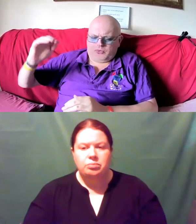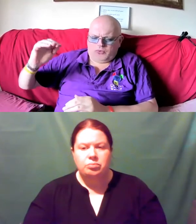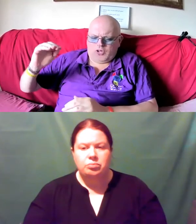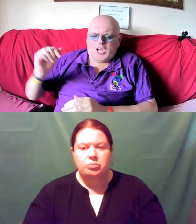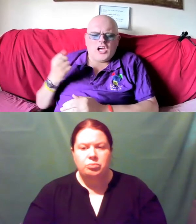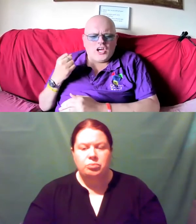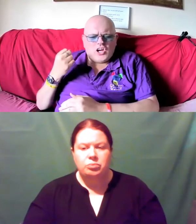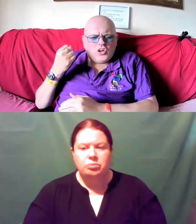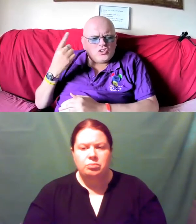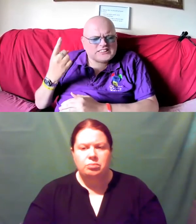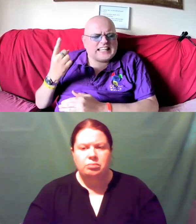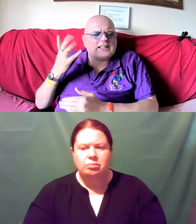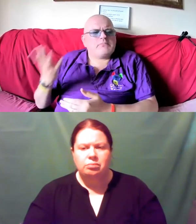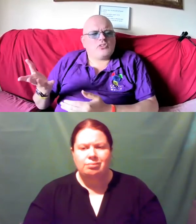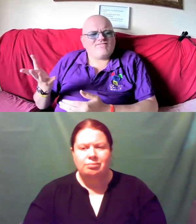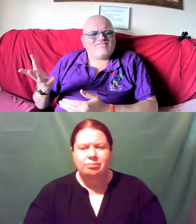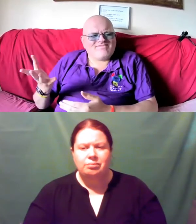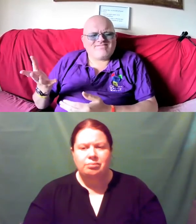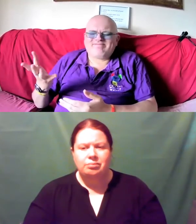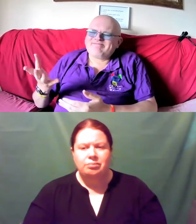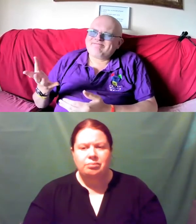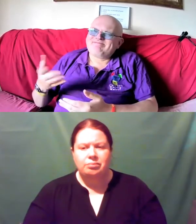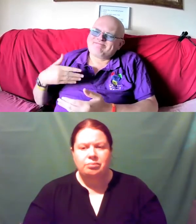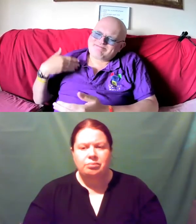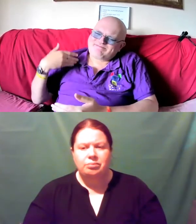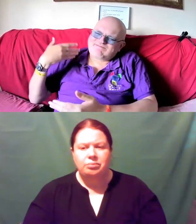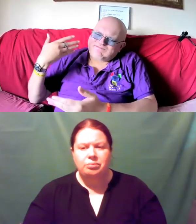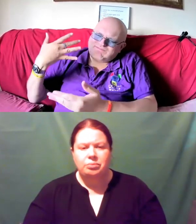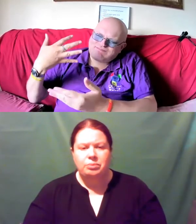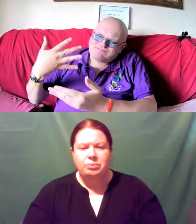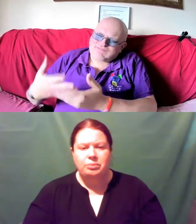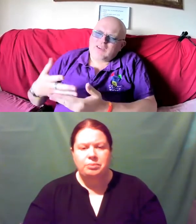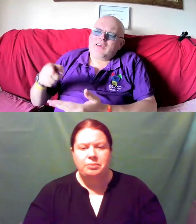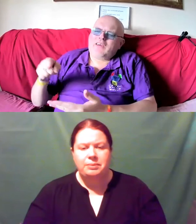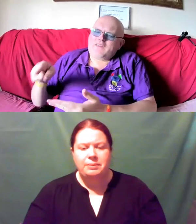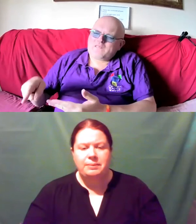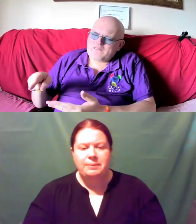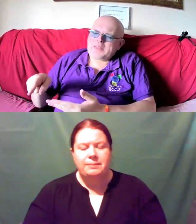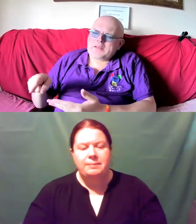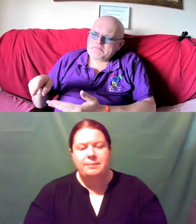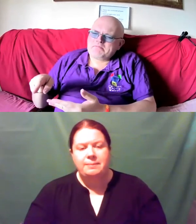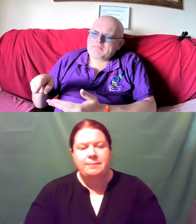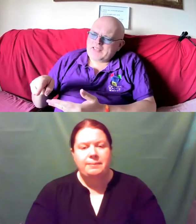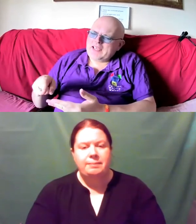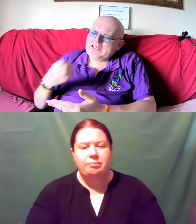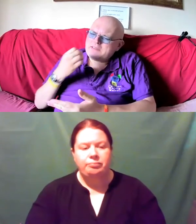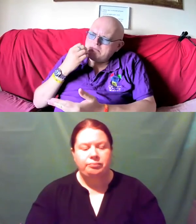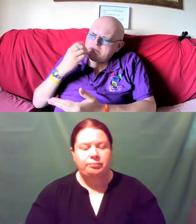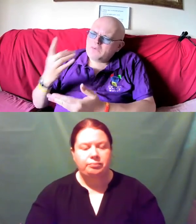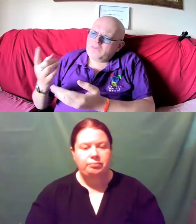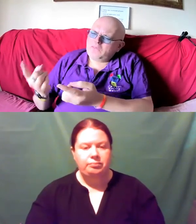I think it grew on me to the point where, you know, actually, I think it's a really beautiful thing.